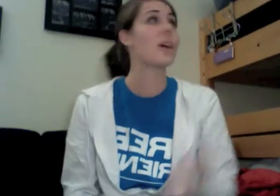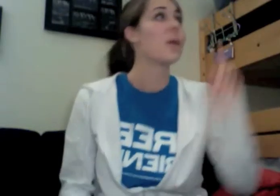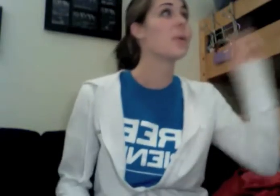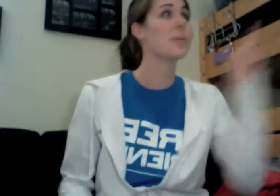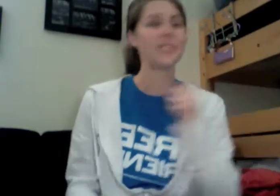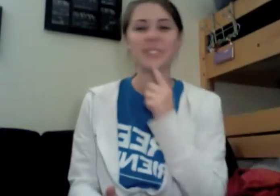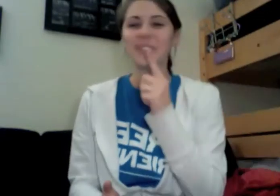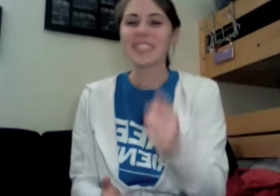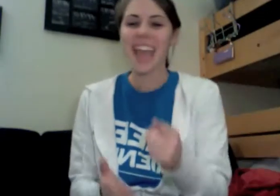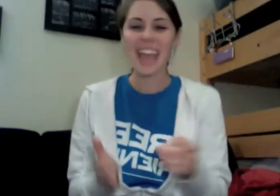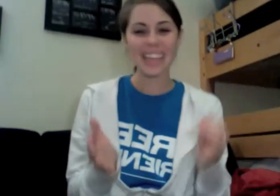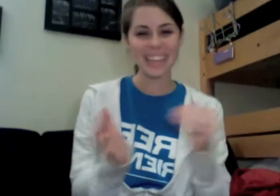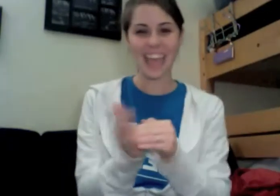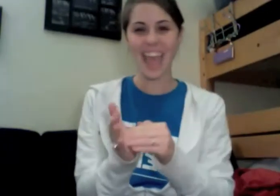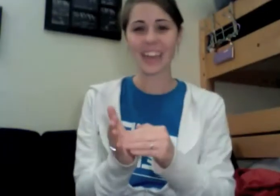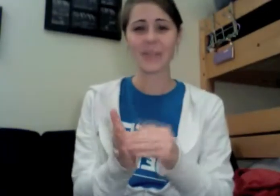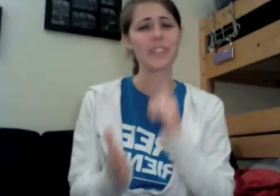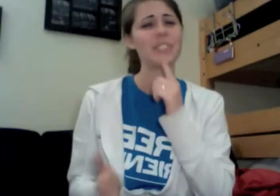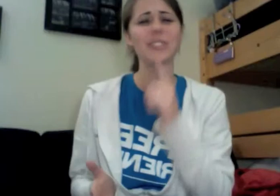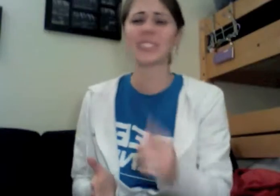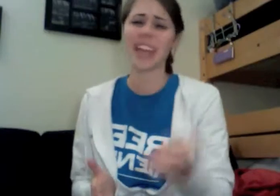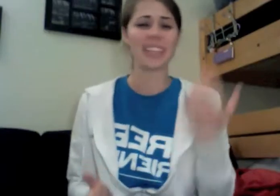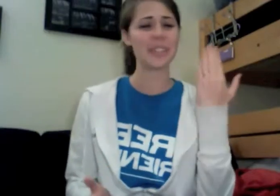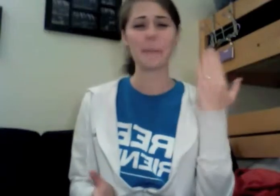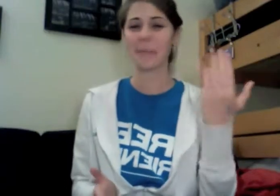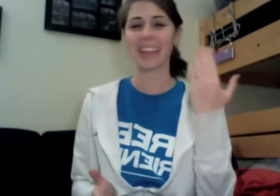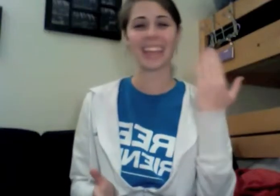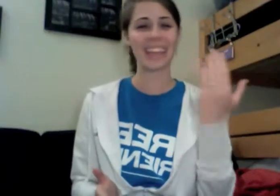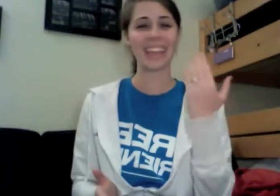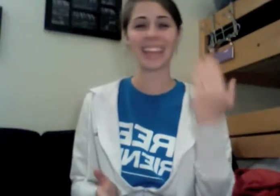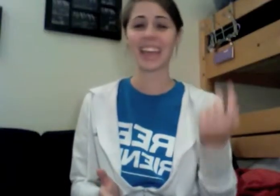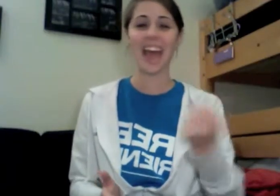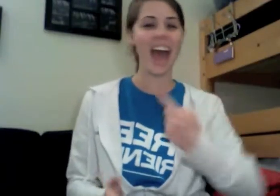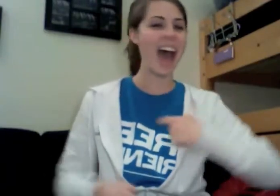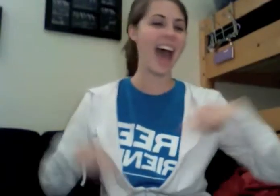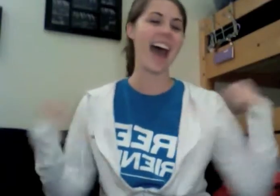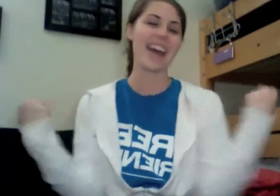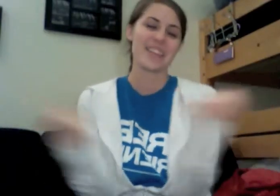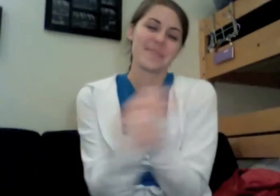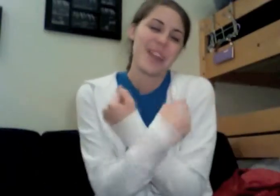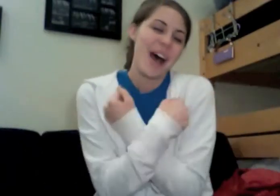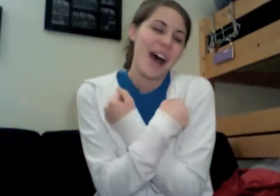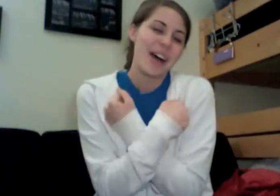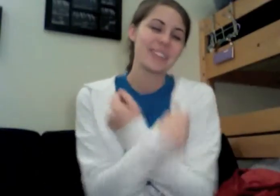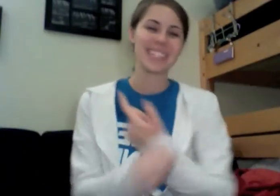unbelief. Would you say again what you said to me? I am loved.